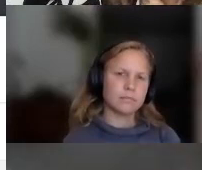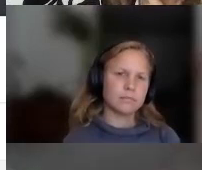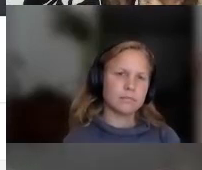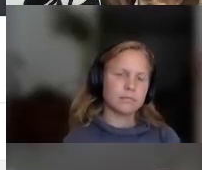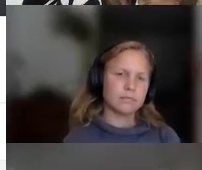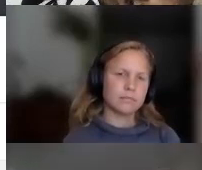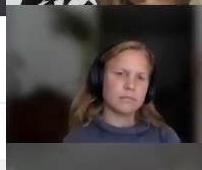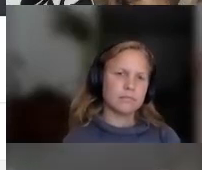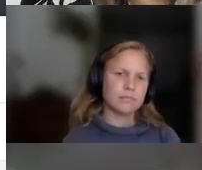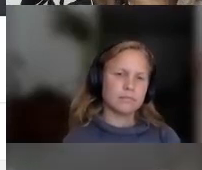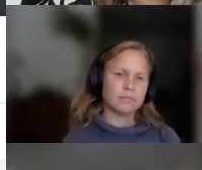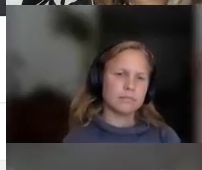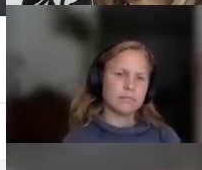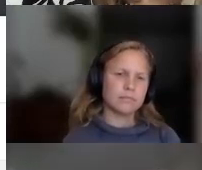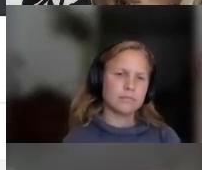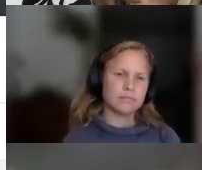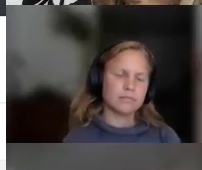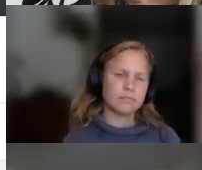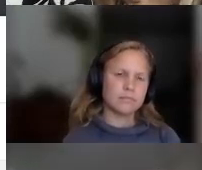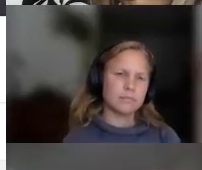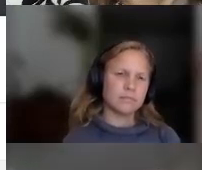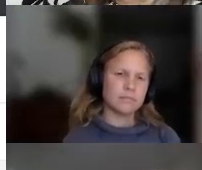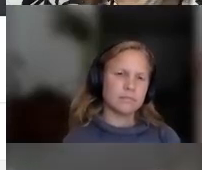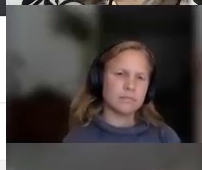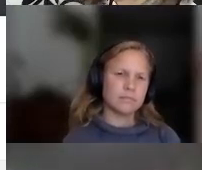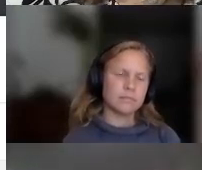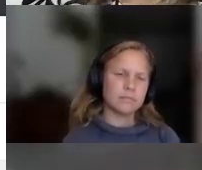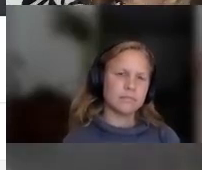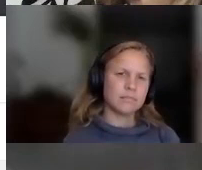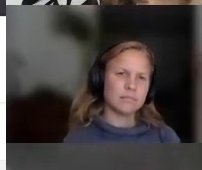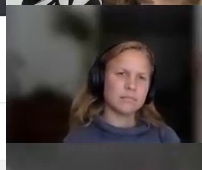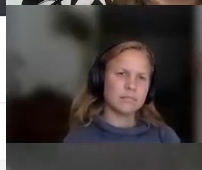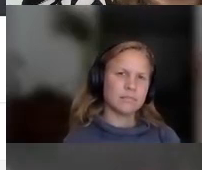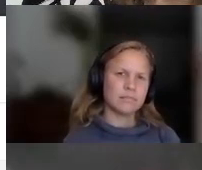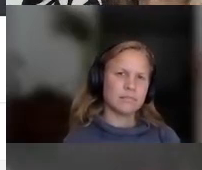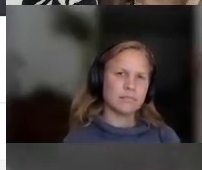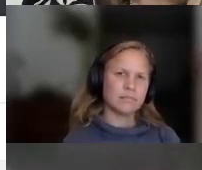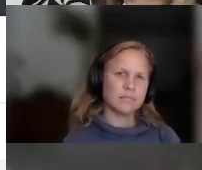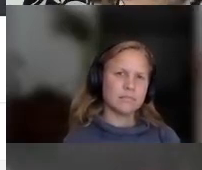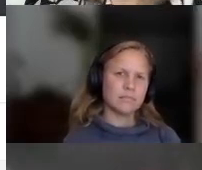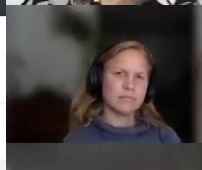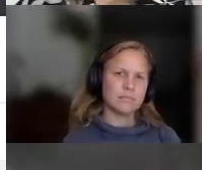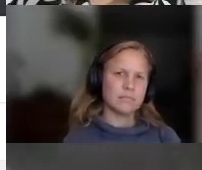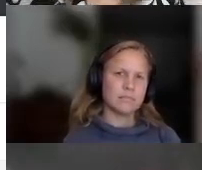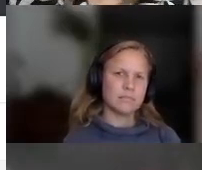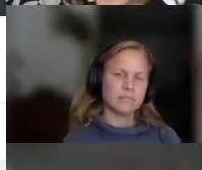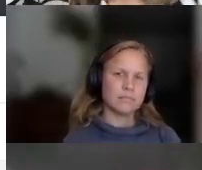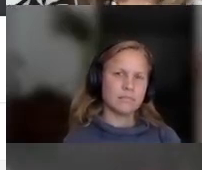questions on this topic? So yeah, please post here. We have a couple of minutes left.